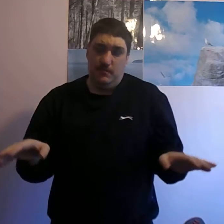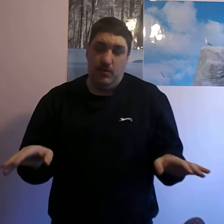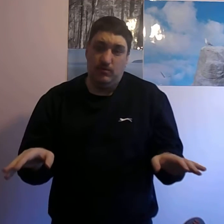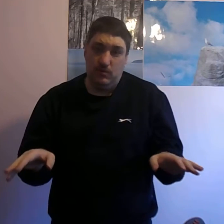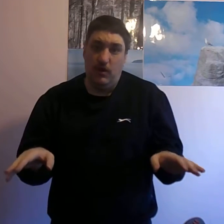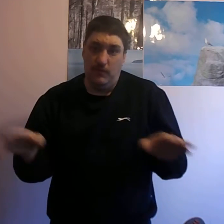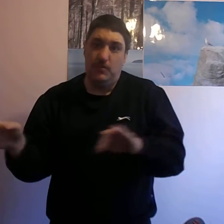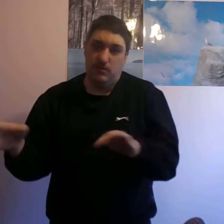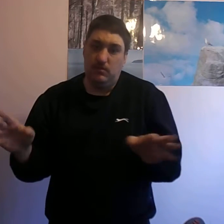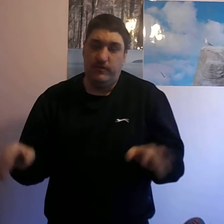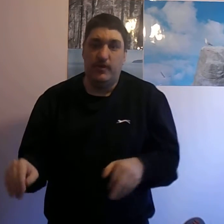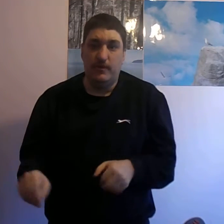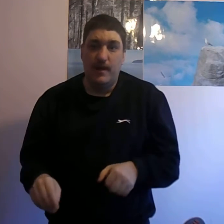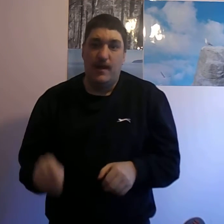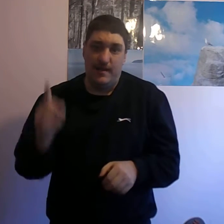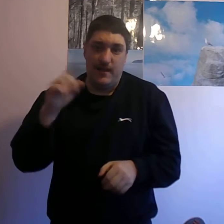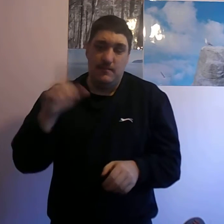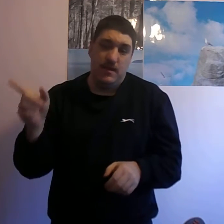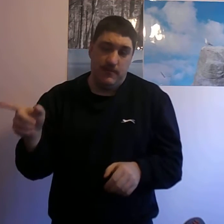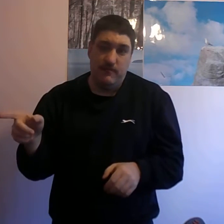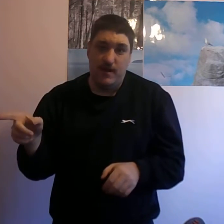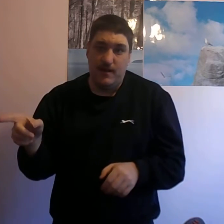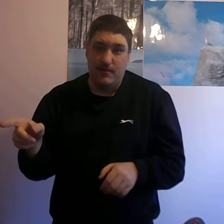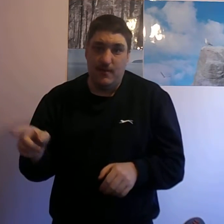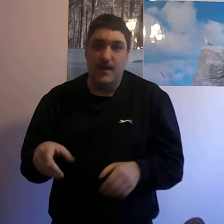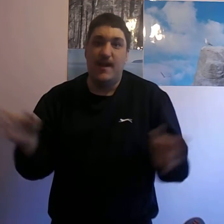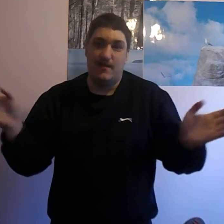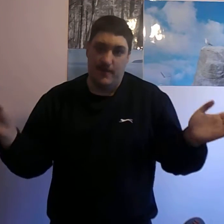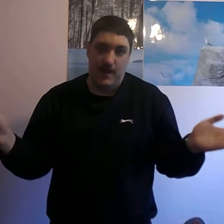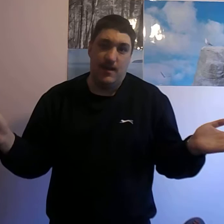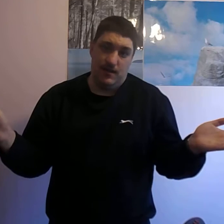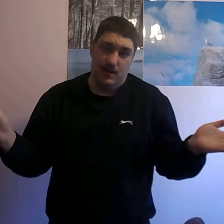Portal 1 and Portal 2, let's get the memes straight out of the way. Yes, the cake is a lie.